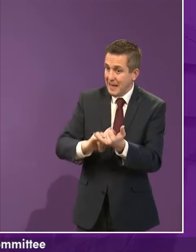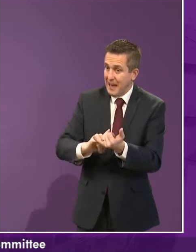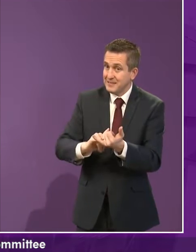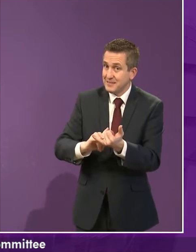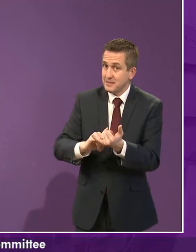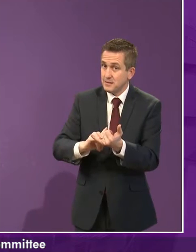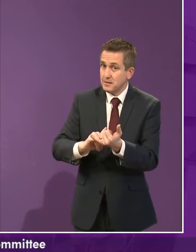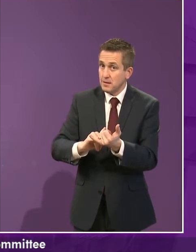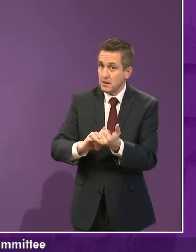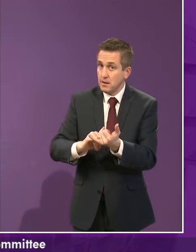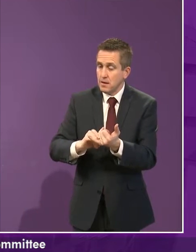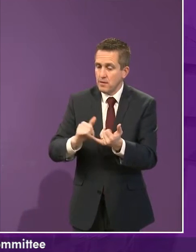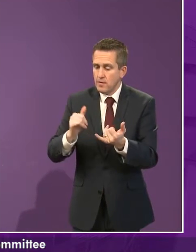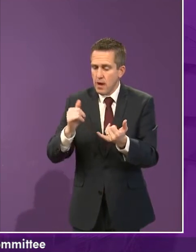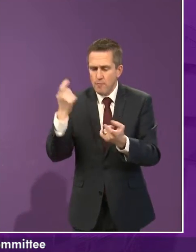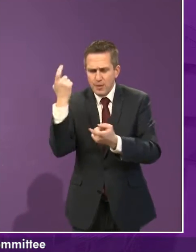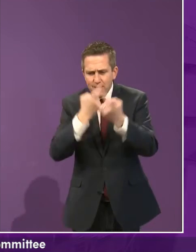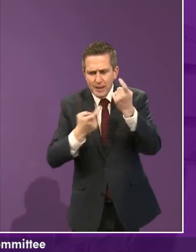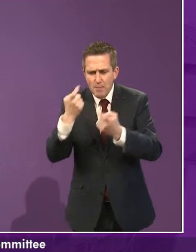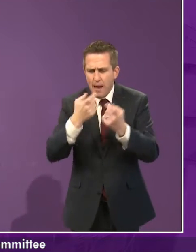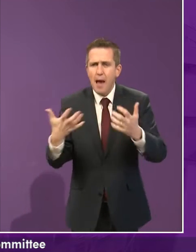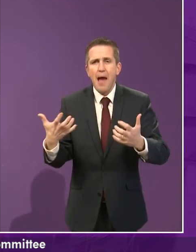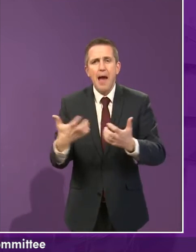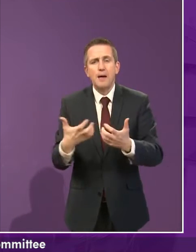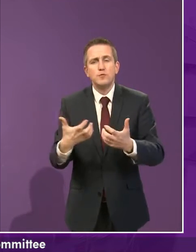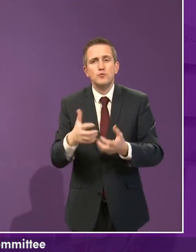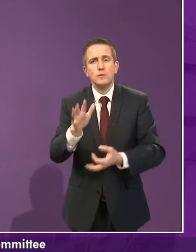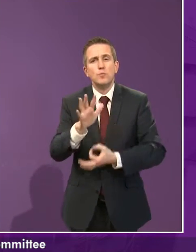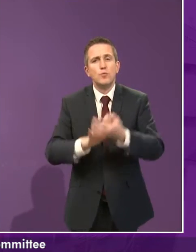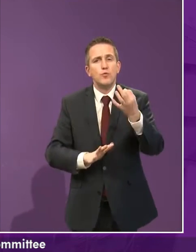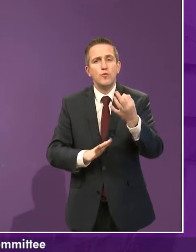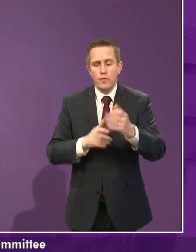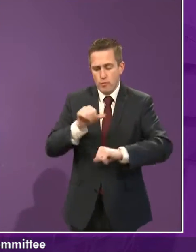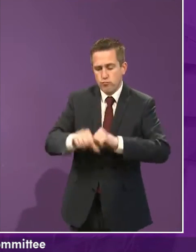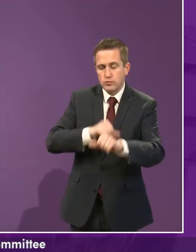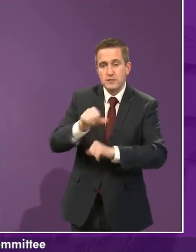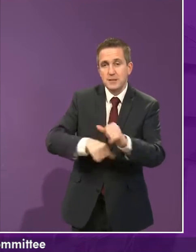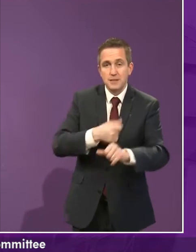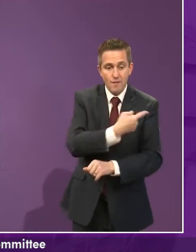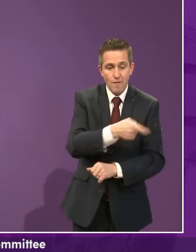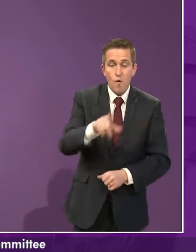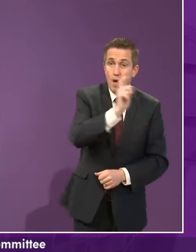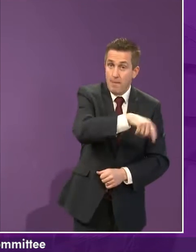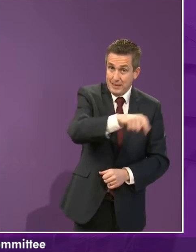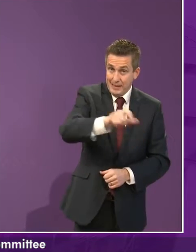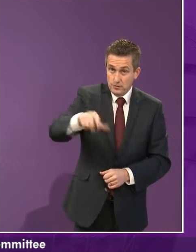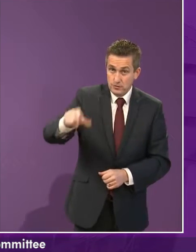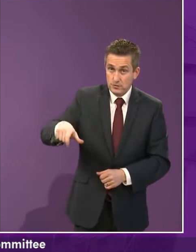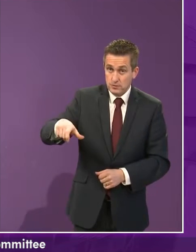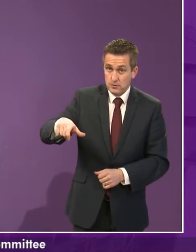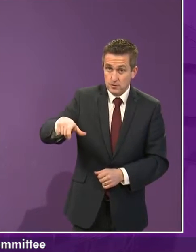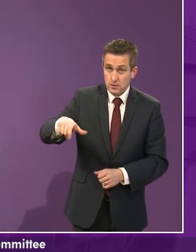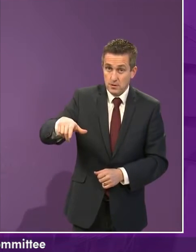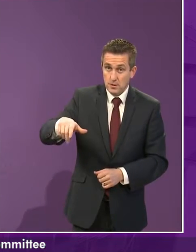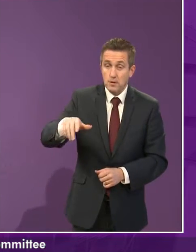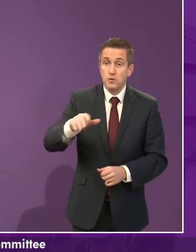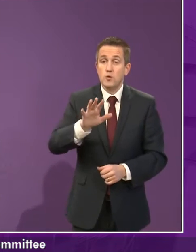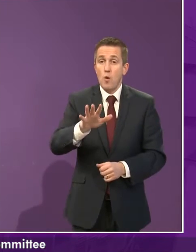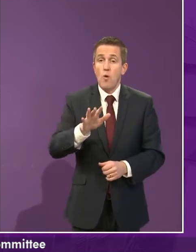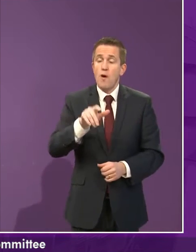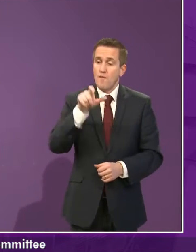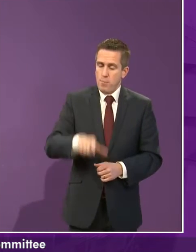how can we improve that experience for applicants so that throughout their journey, if they're not